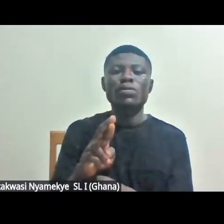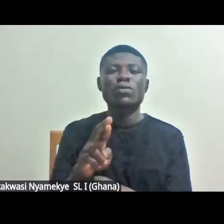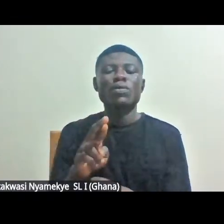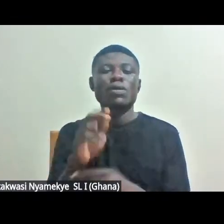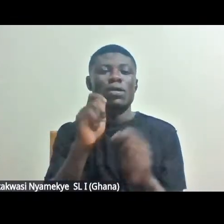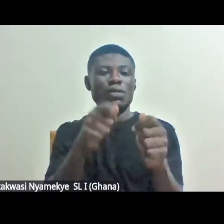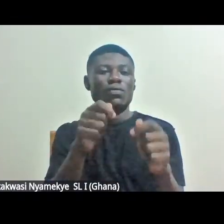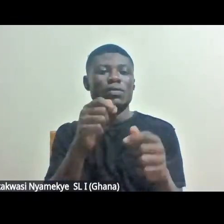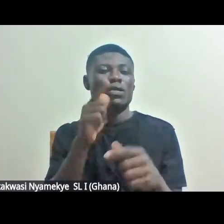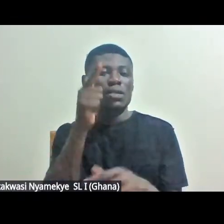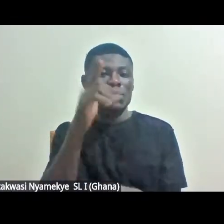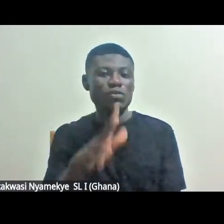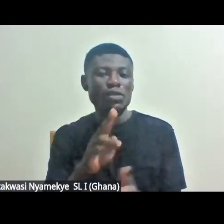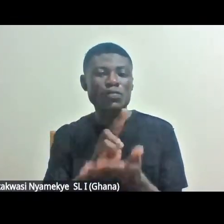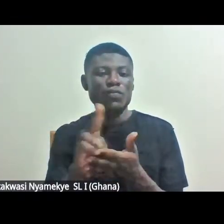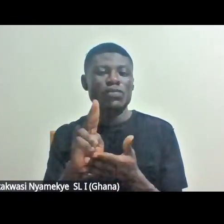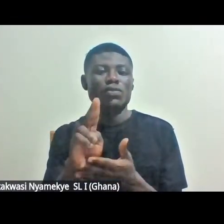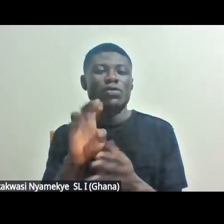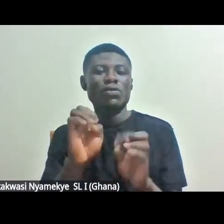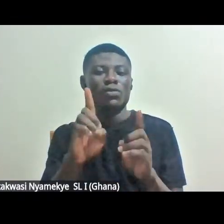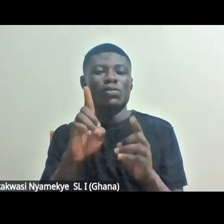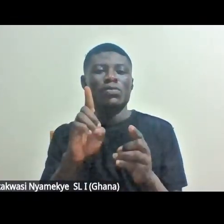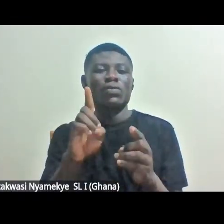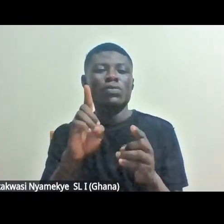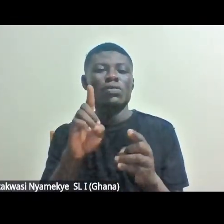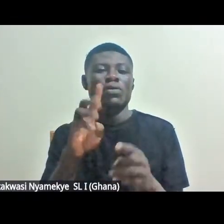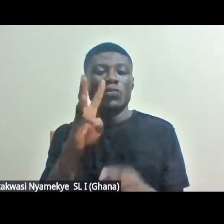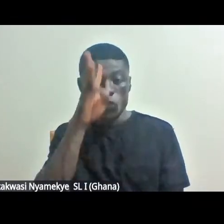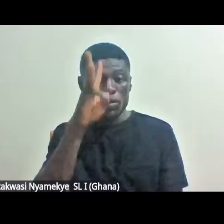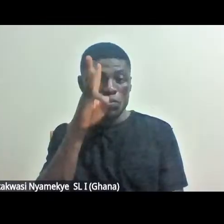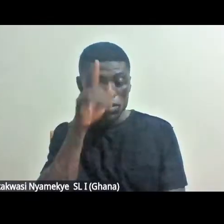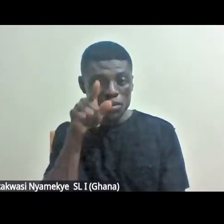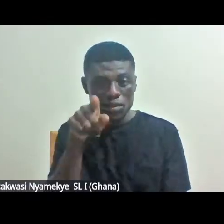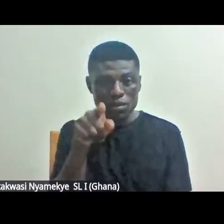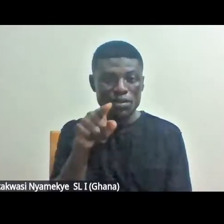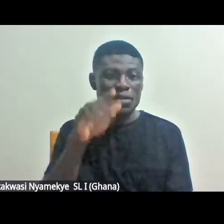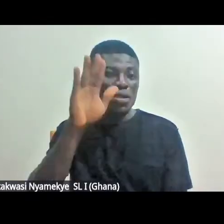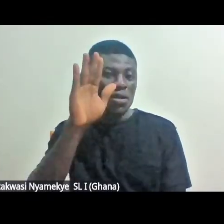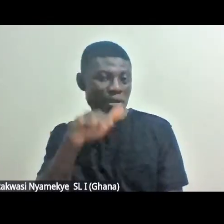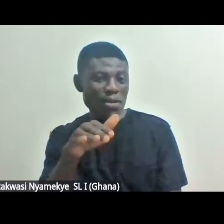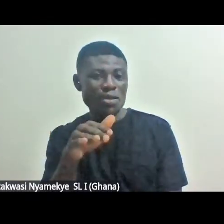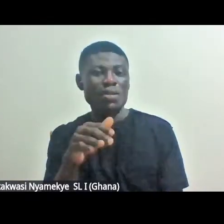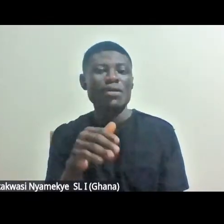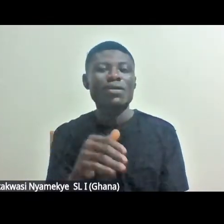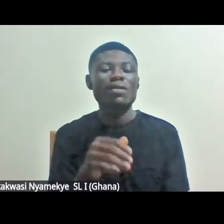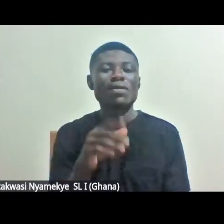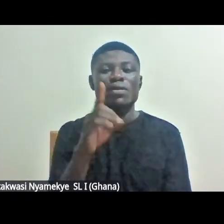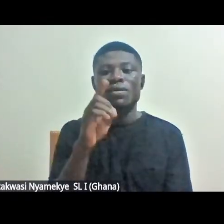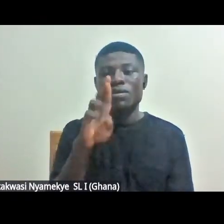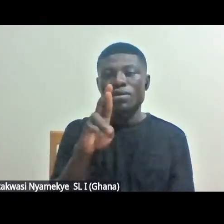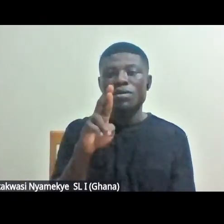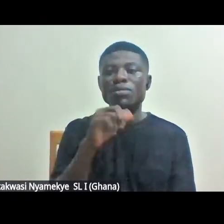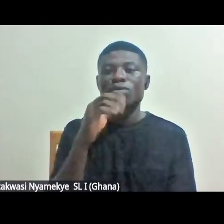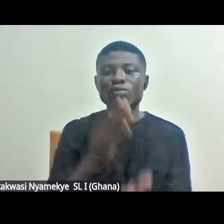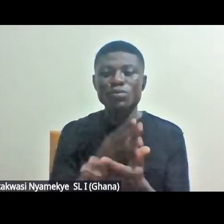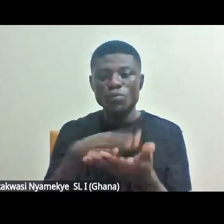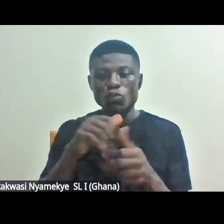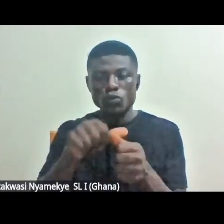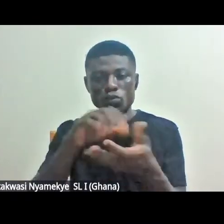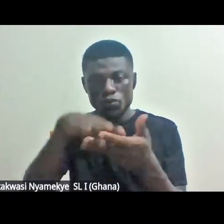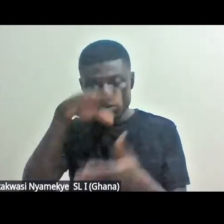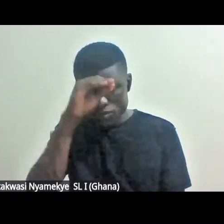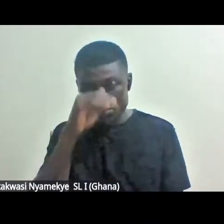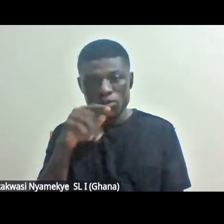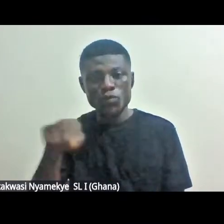at the University of Education, Winneba. So, hey, even these doctors are not stopping learning. So please don't